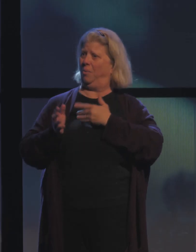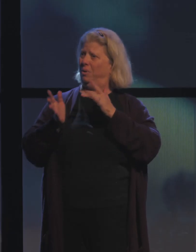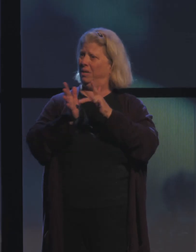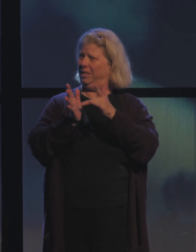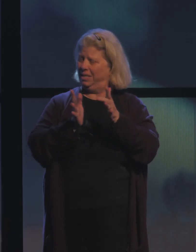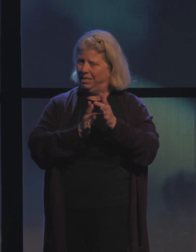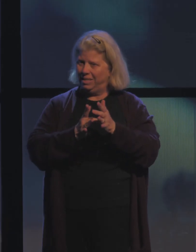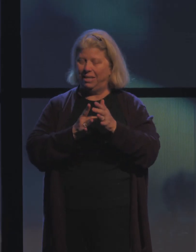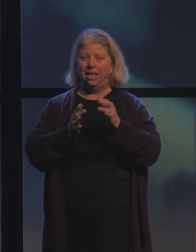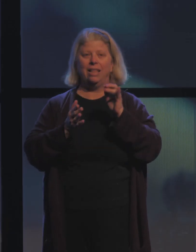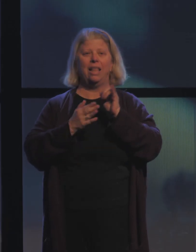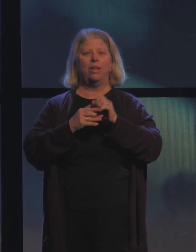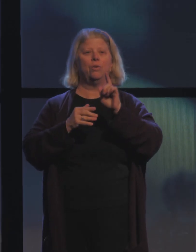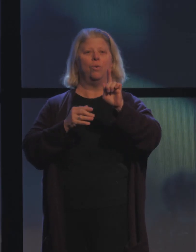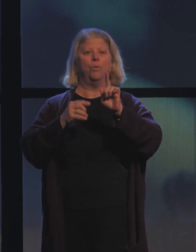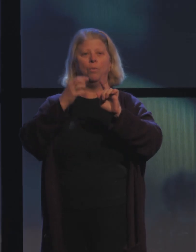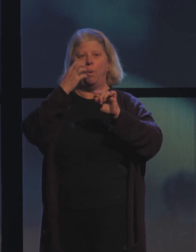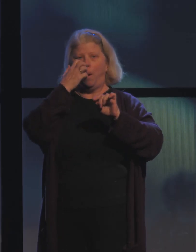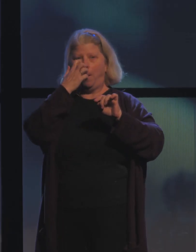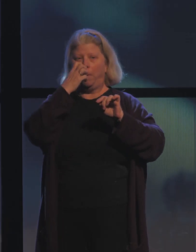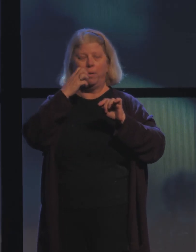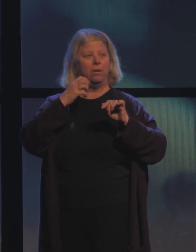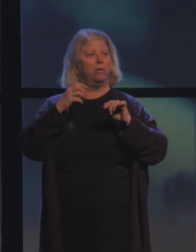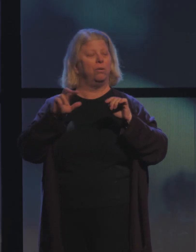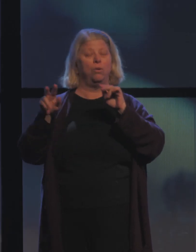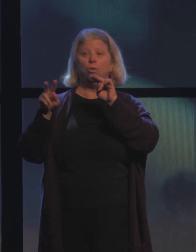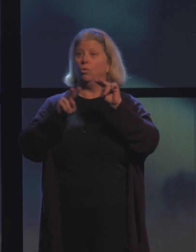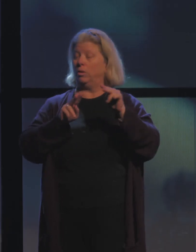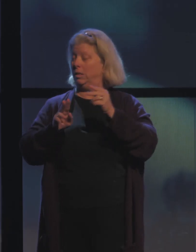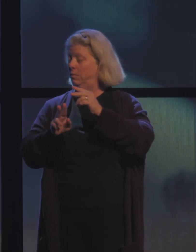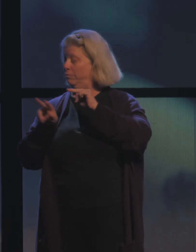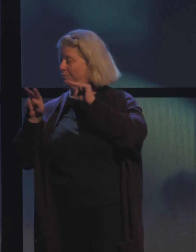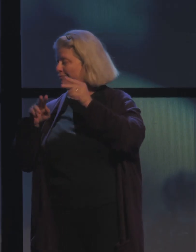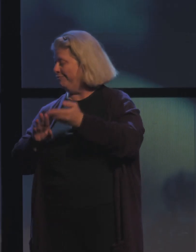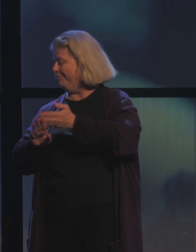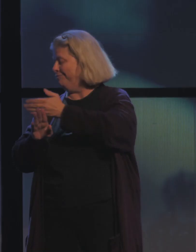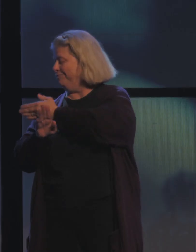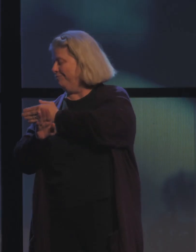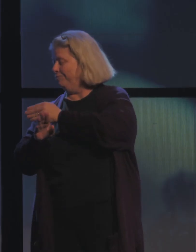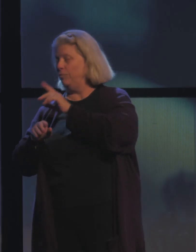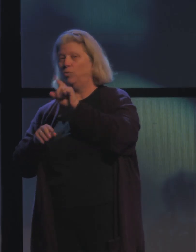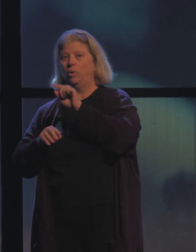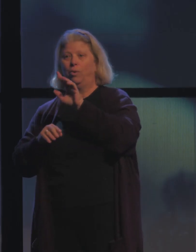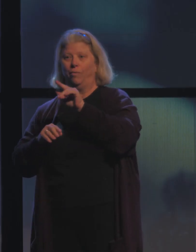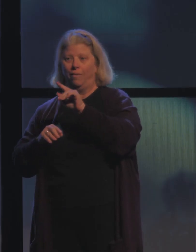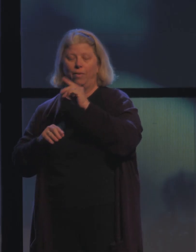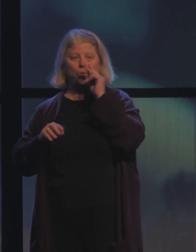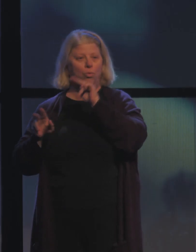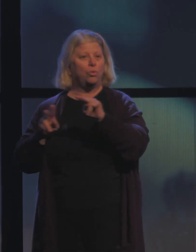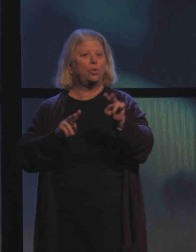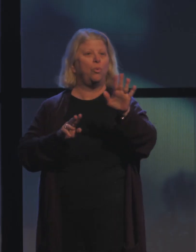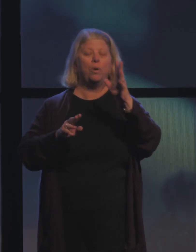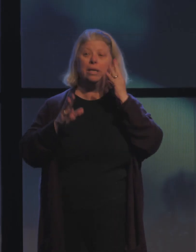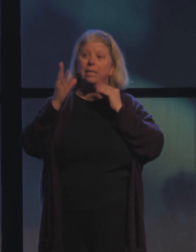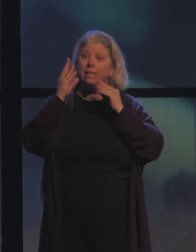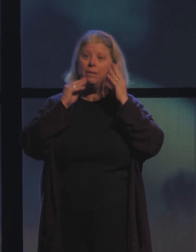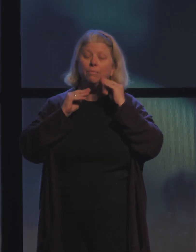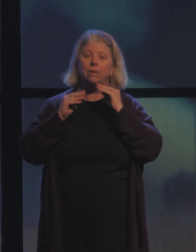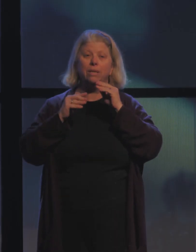Jesus, and this is the one who looks at what was of 2025, that looks at your experience